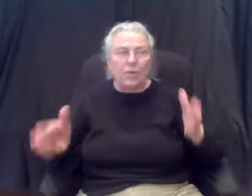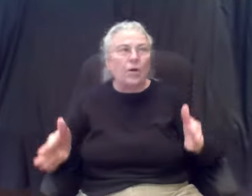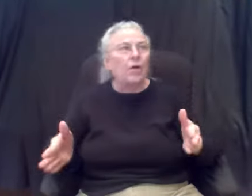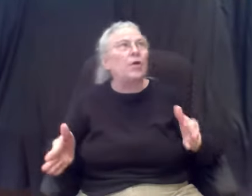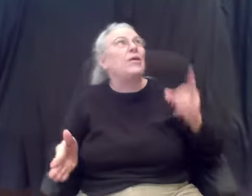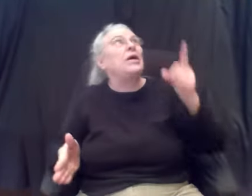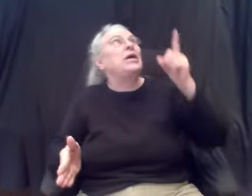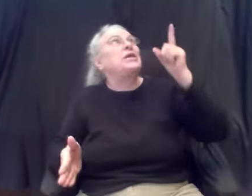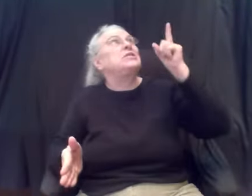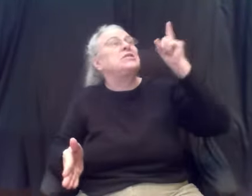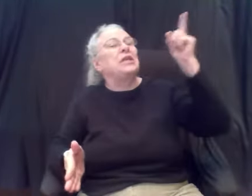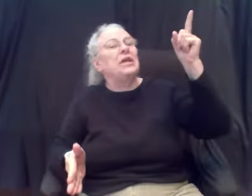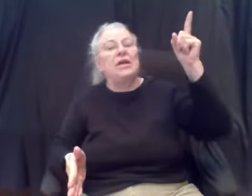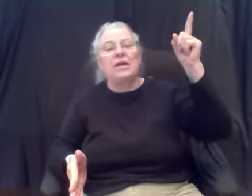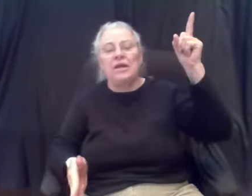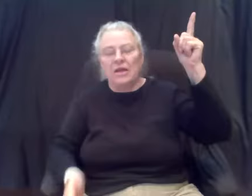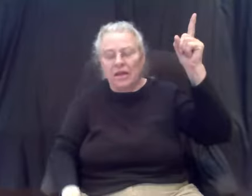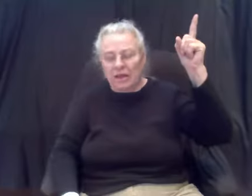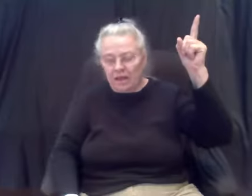Redeemer is he.